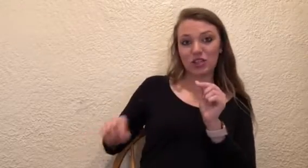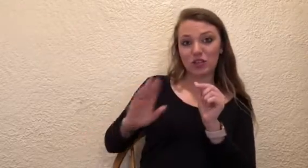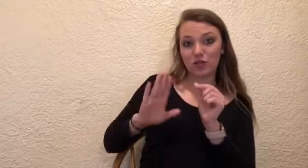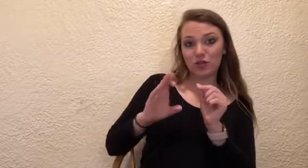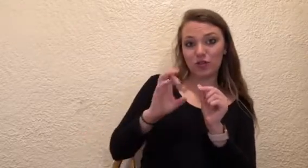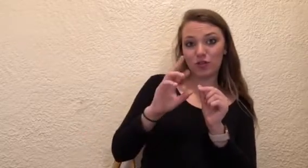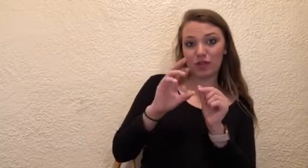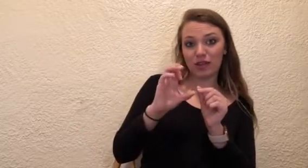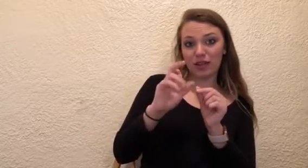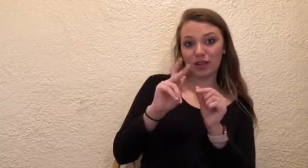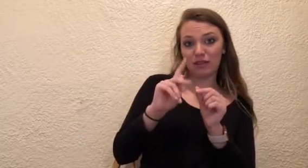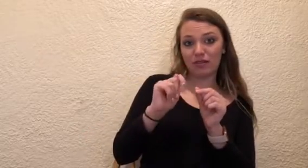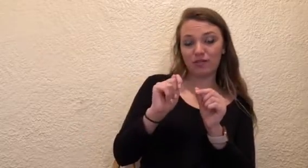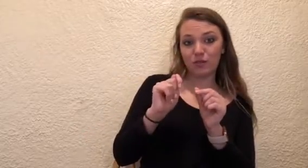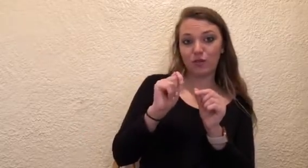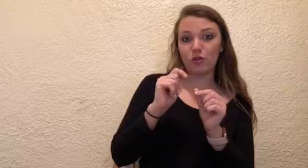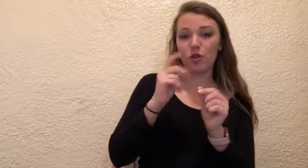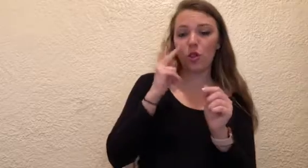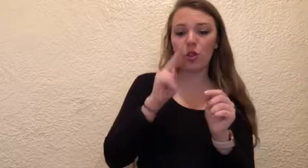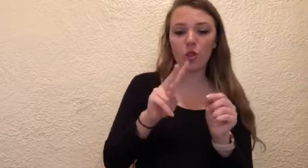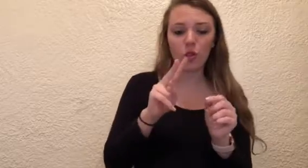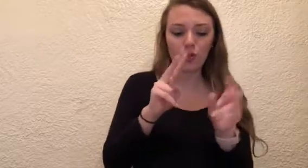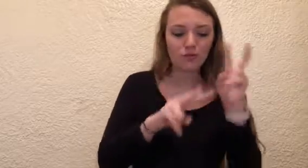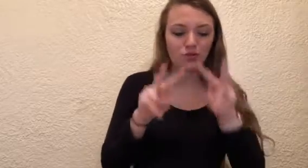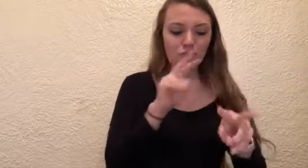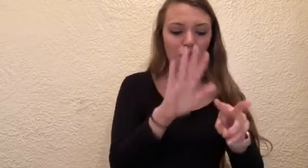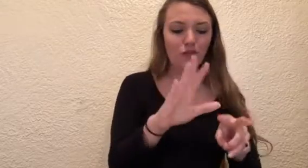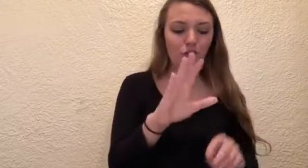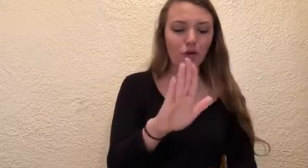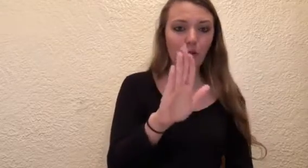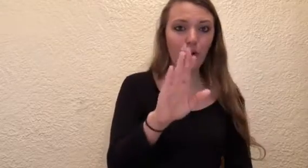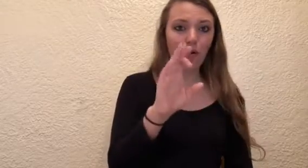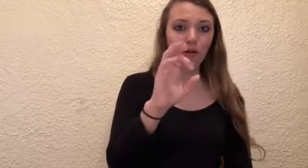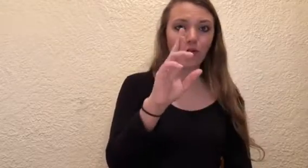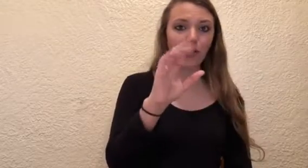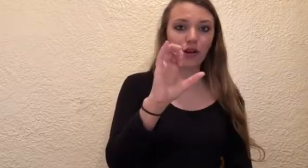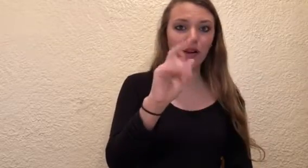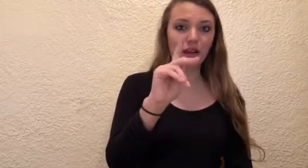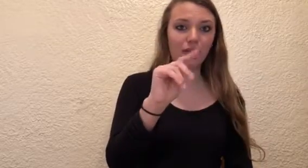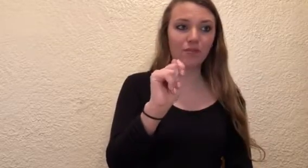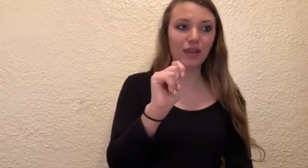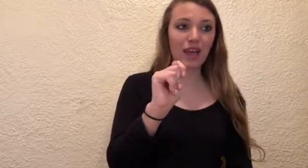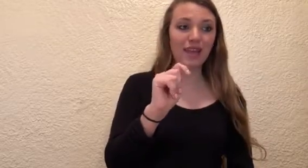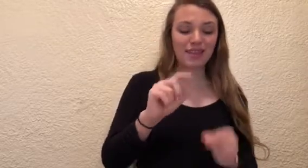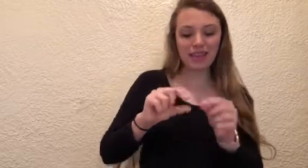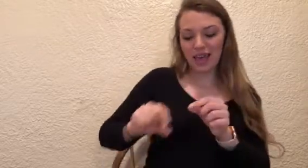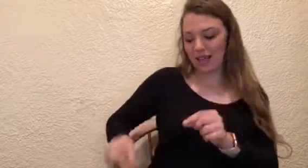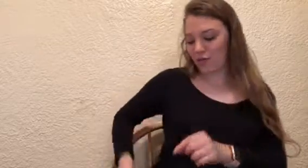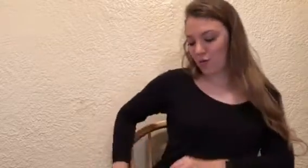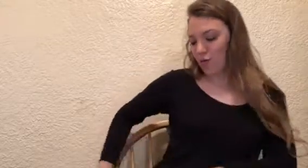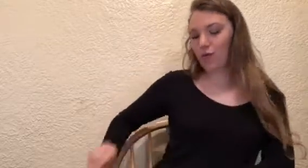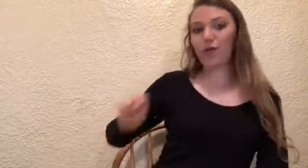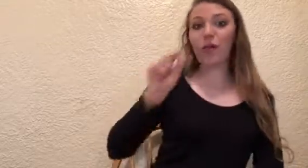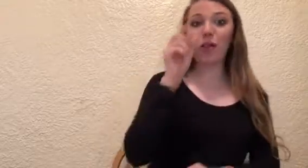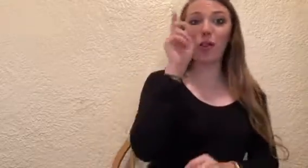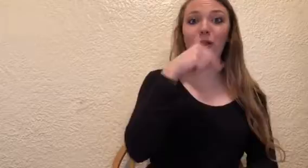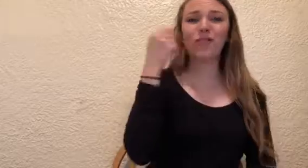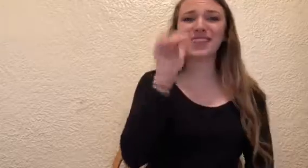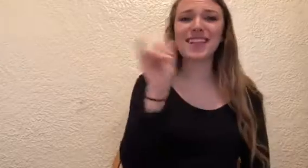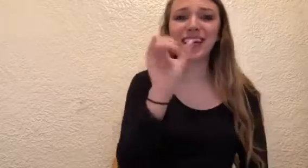cricket. Does yours have this? It looks like a stick on the end there. Does it have that extension at the